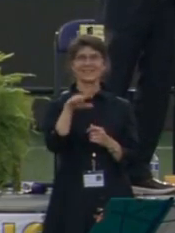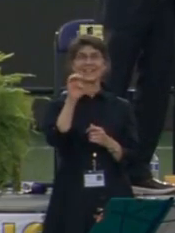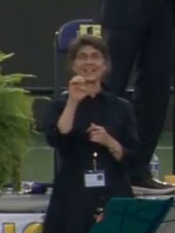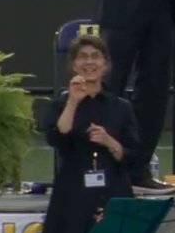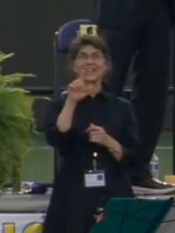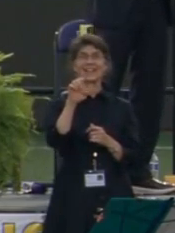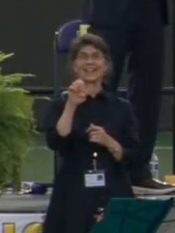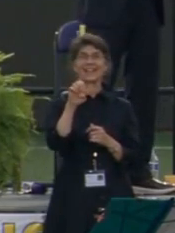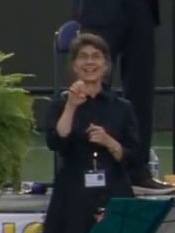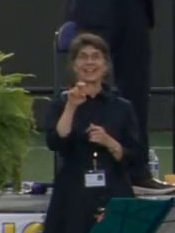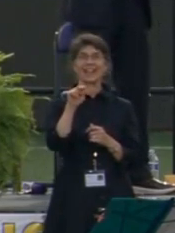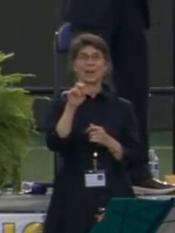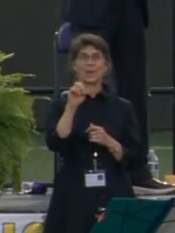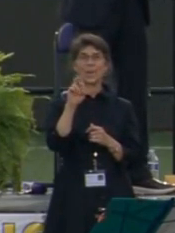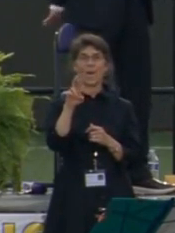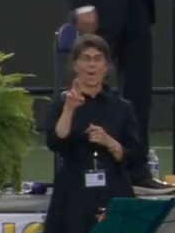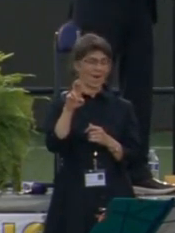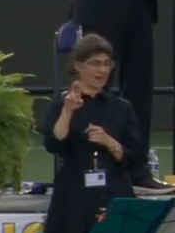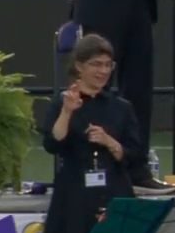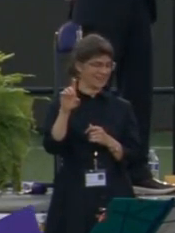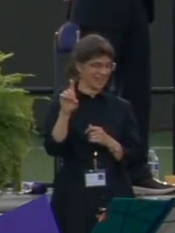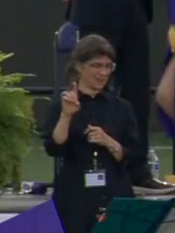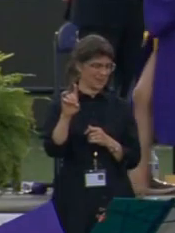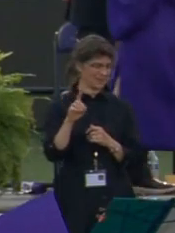Eleanor Dillenberg.